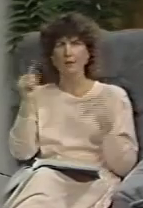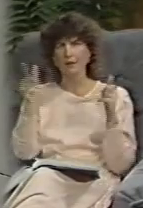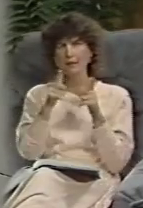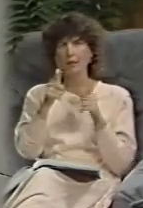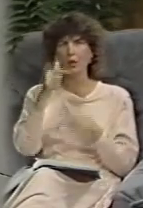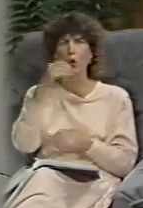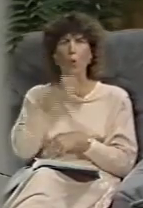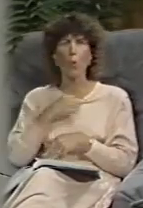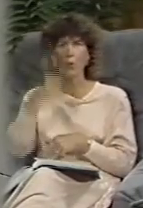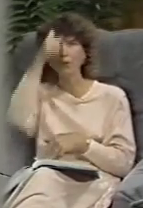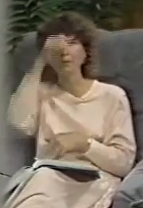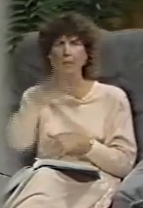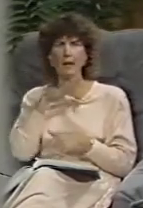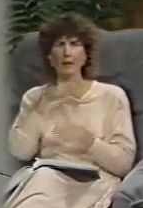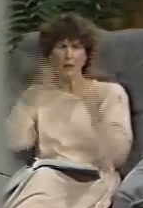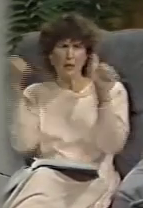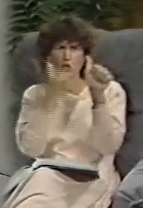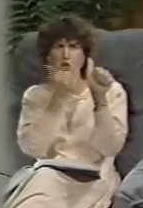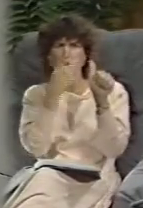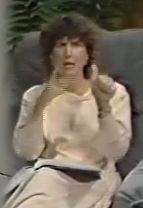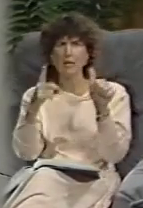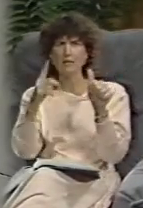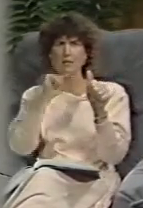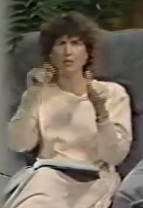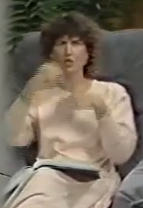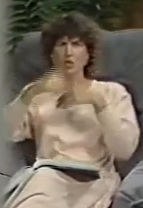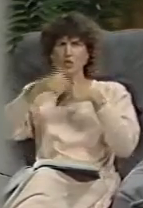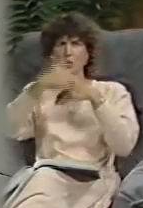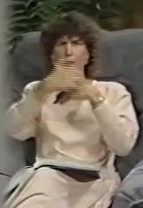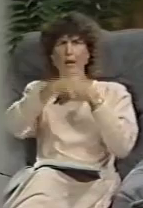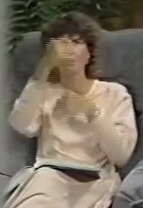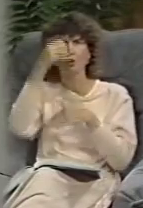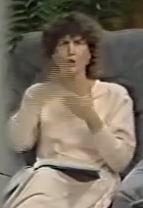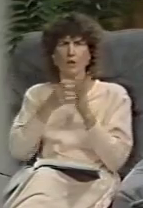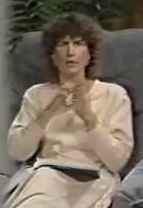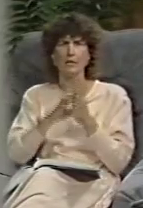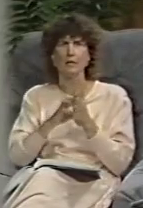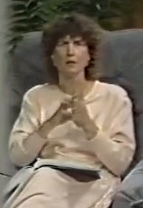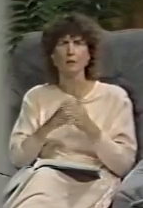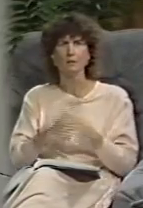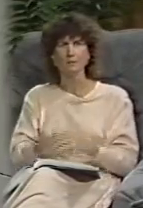the little old man chased the gingerbread cookie.